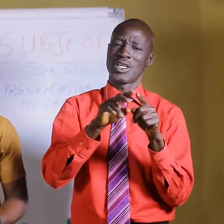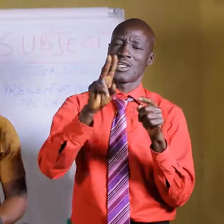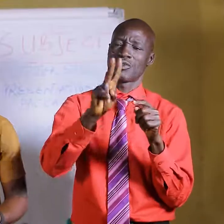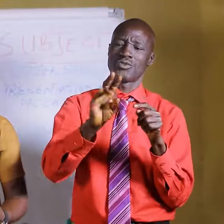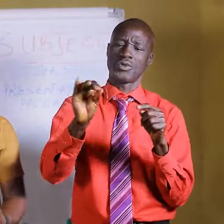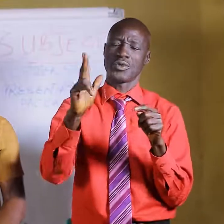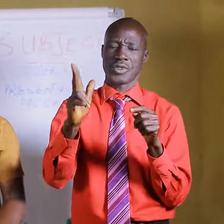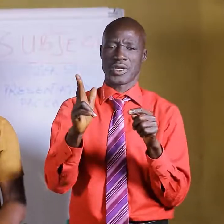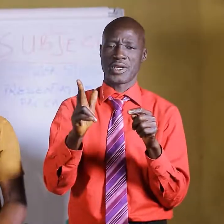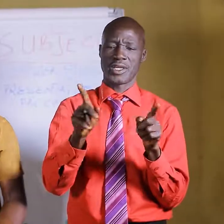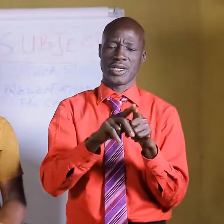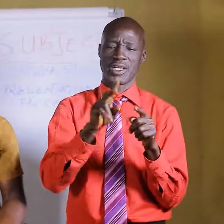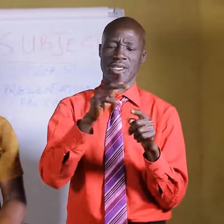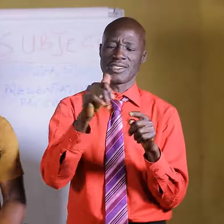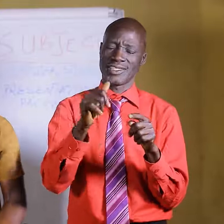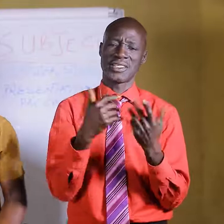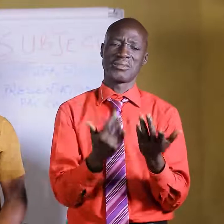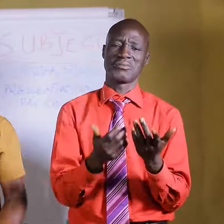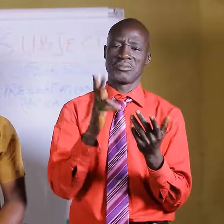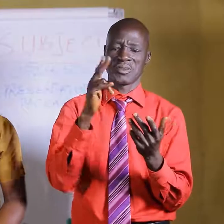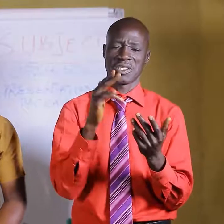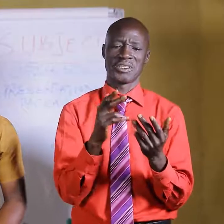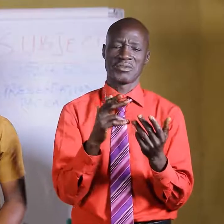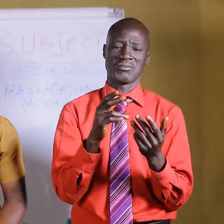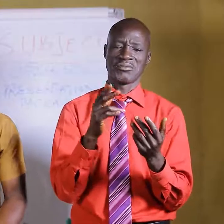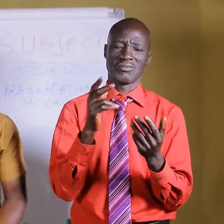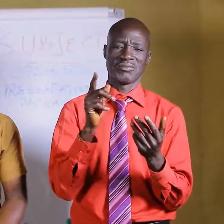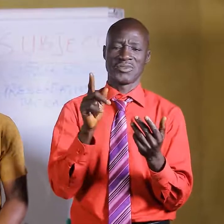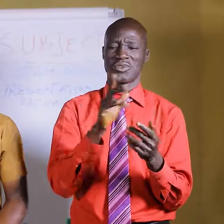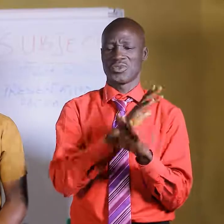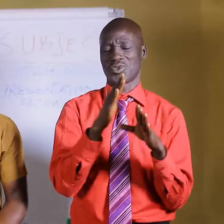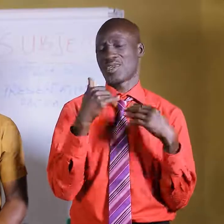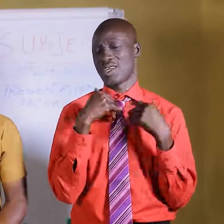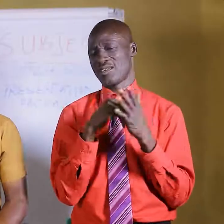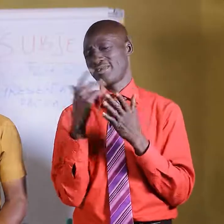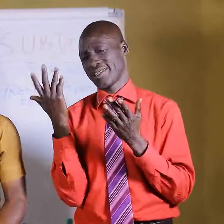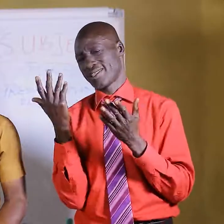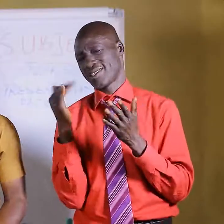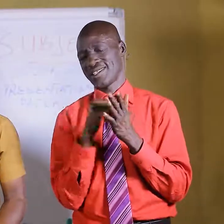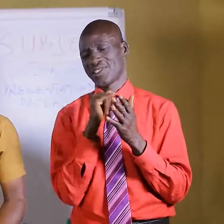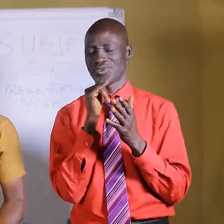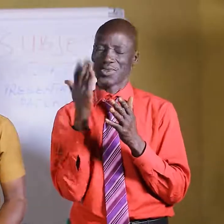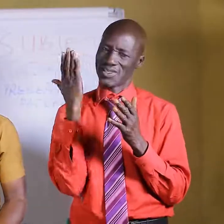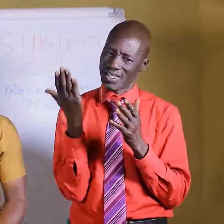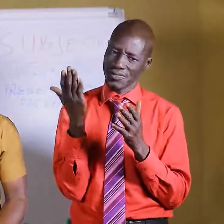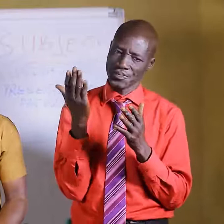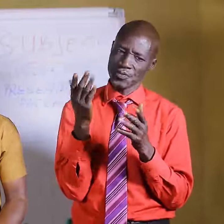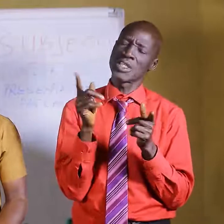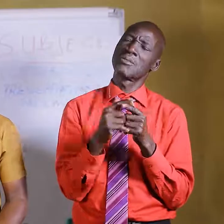for the current one, like 2010, 2013, you would barely see this coming as a specific